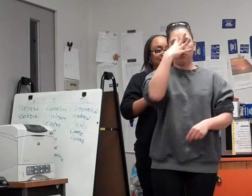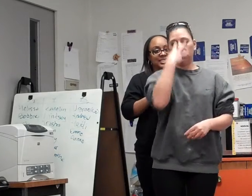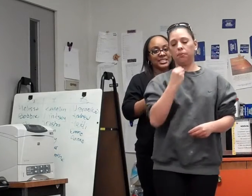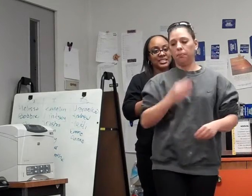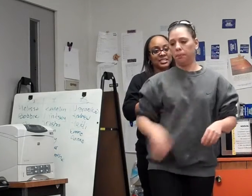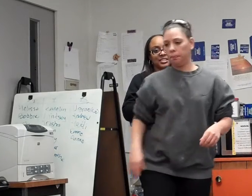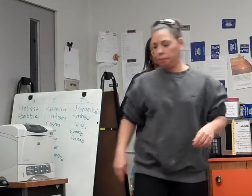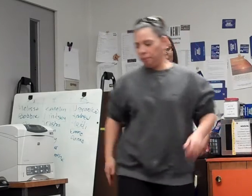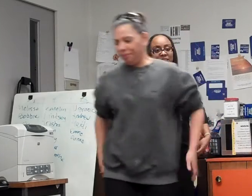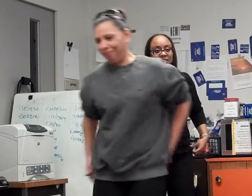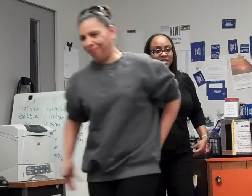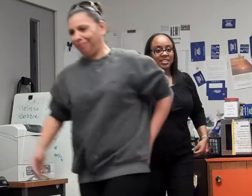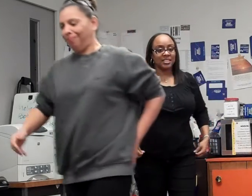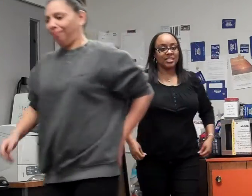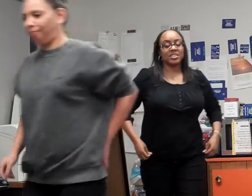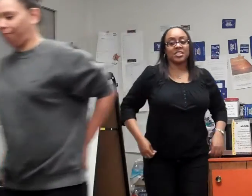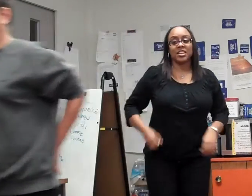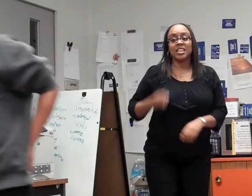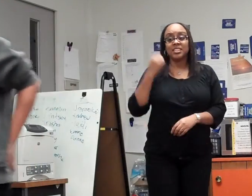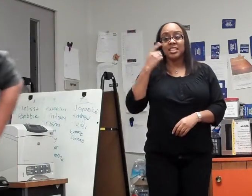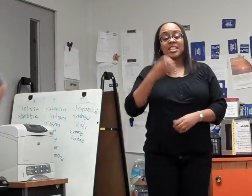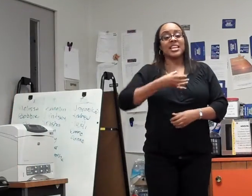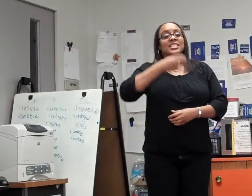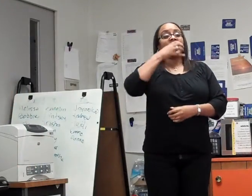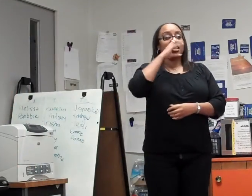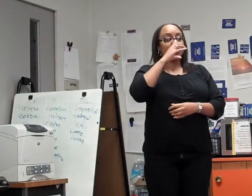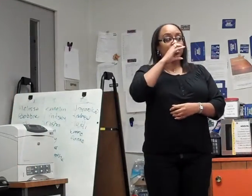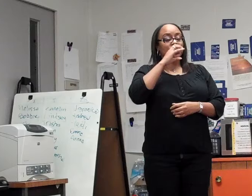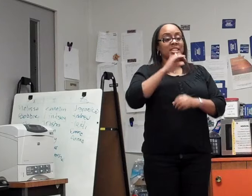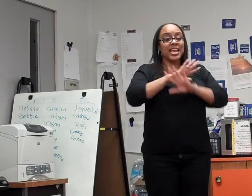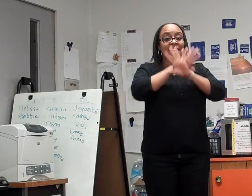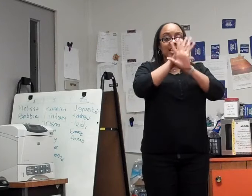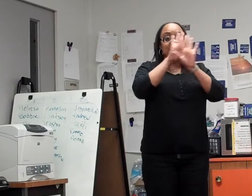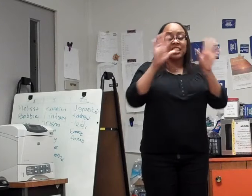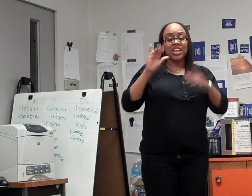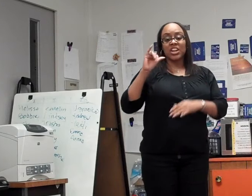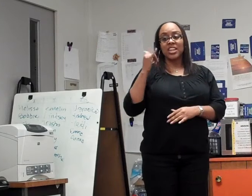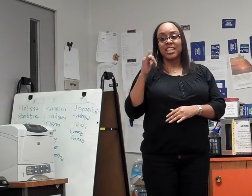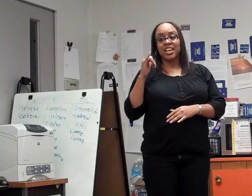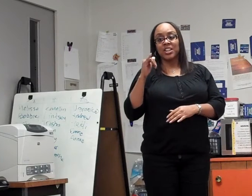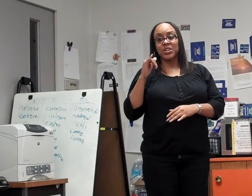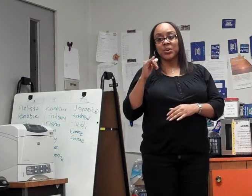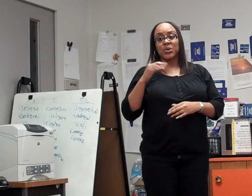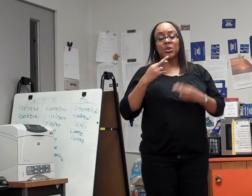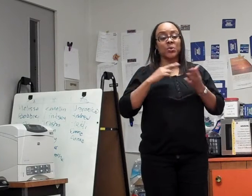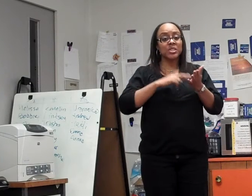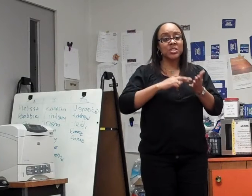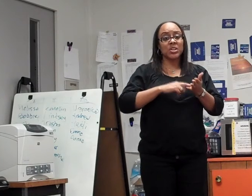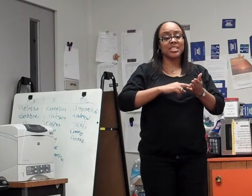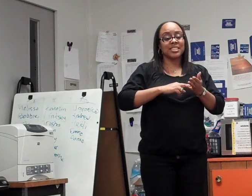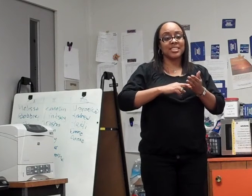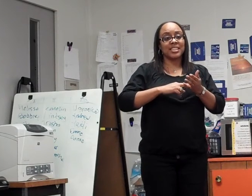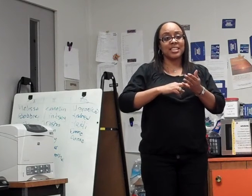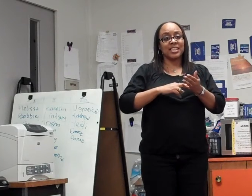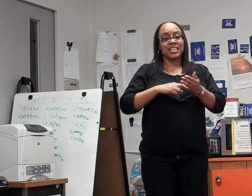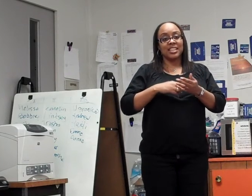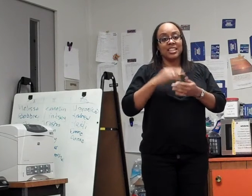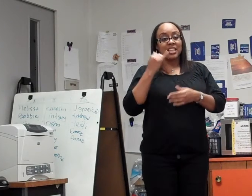they have taken the solution and that there's clear yellow results, almost urine type, kind of like your